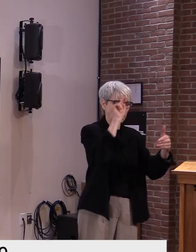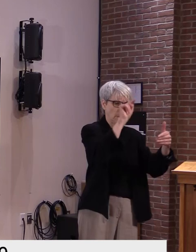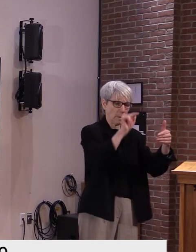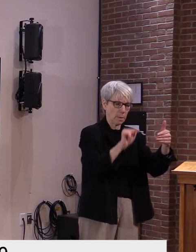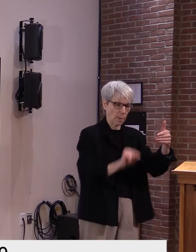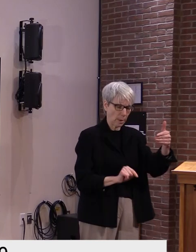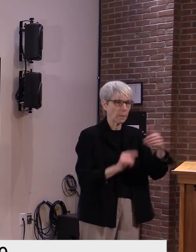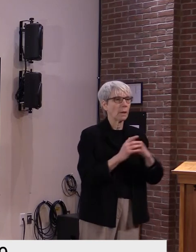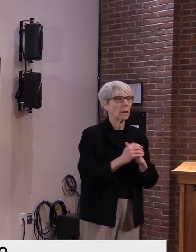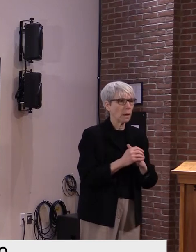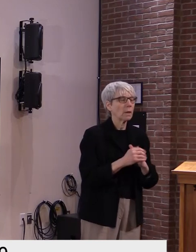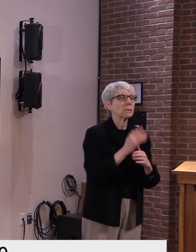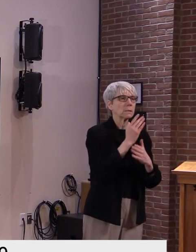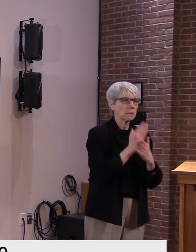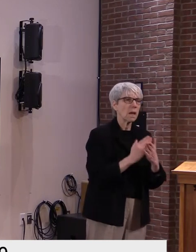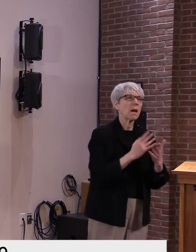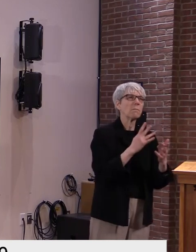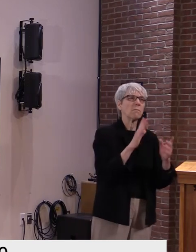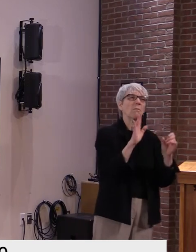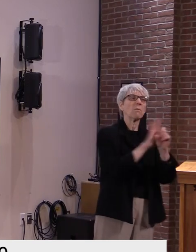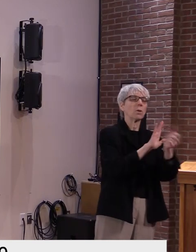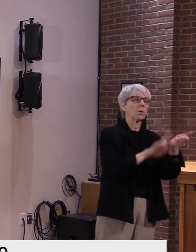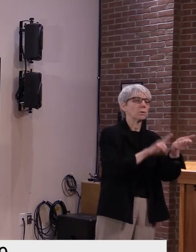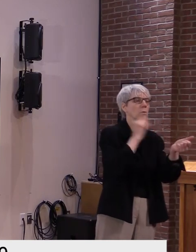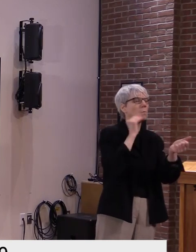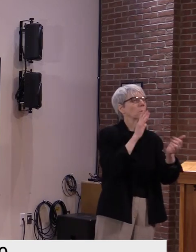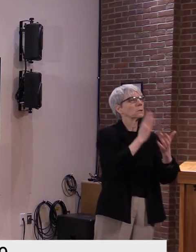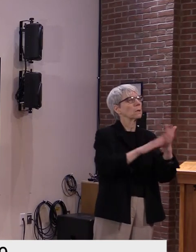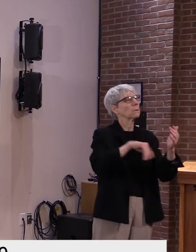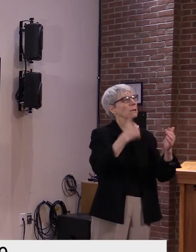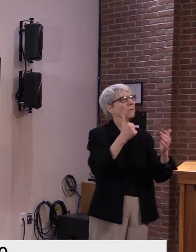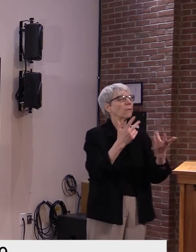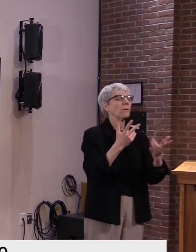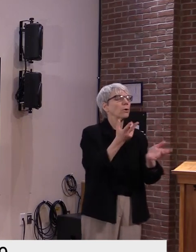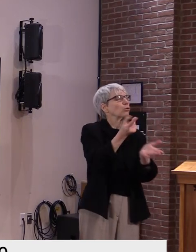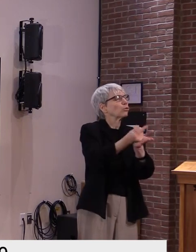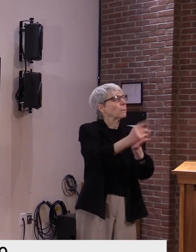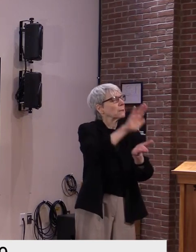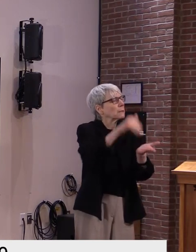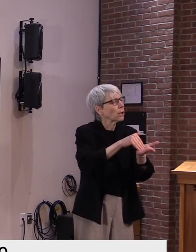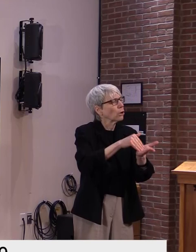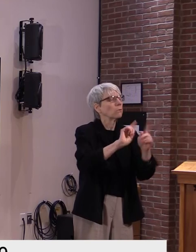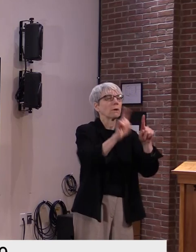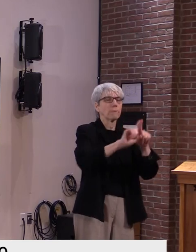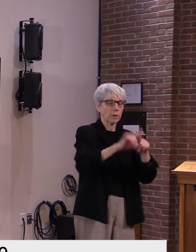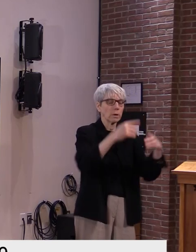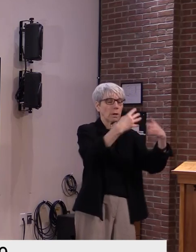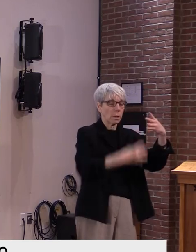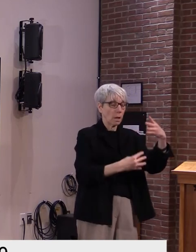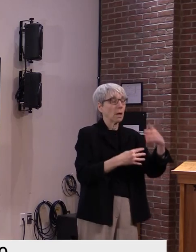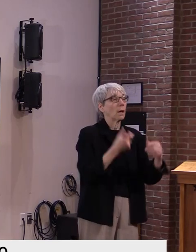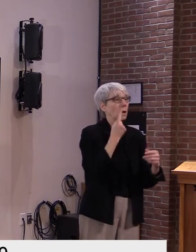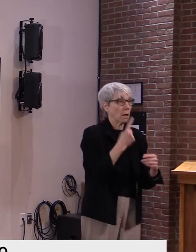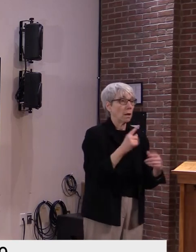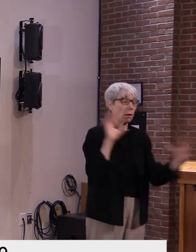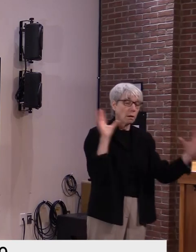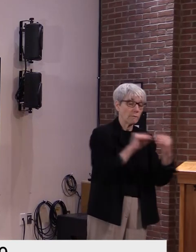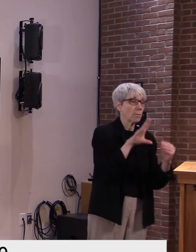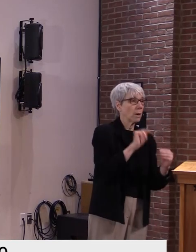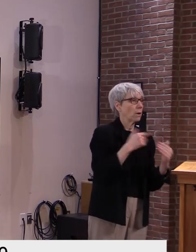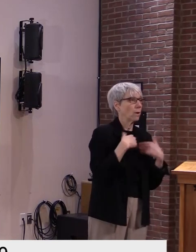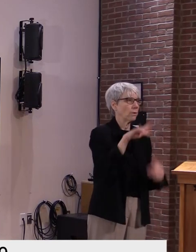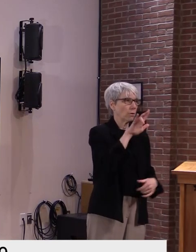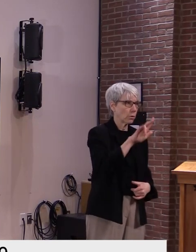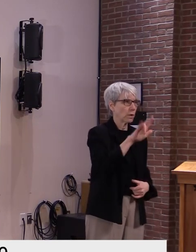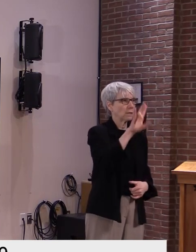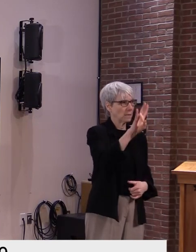the skilled nursing facilities. We have a 37 total in the state, and over 200 of the